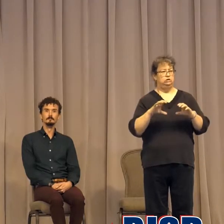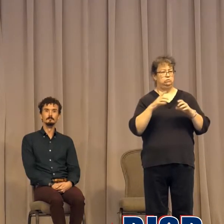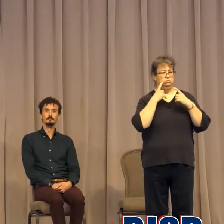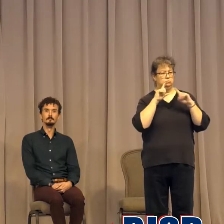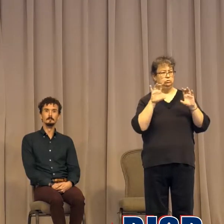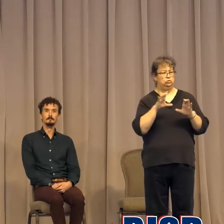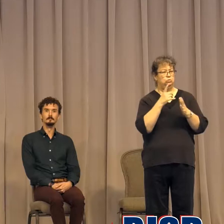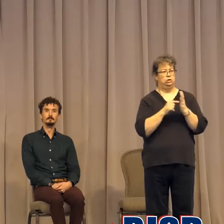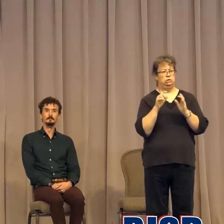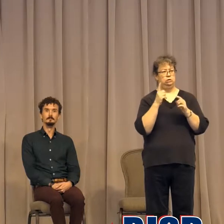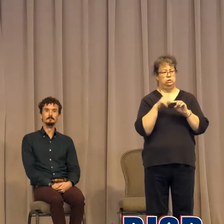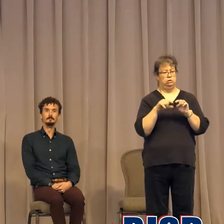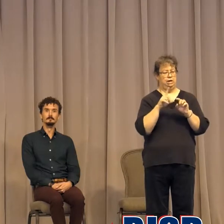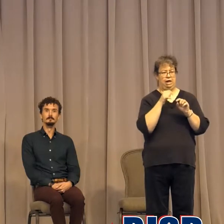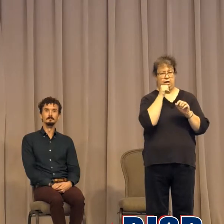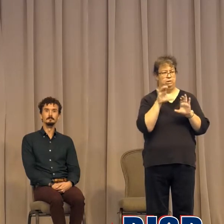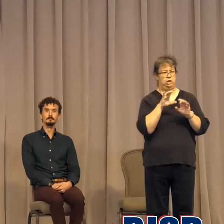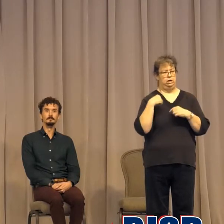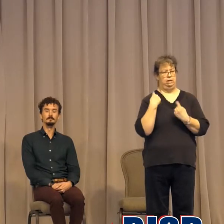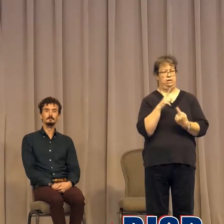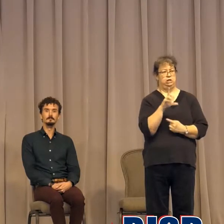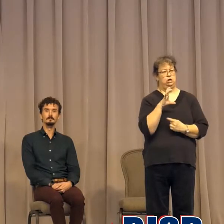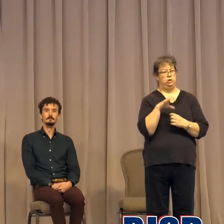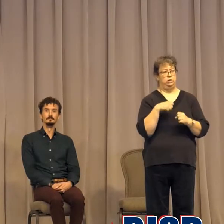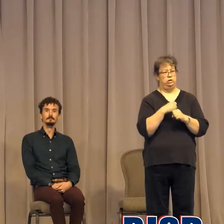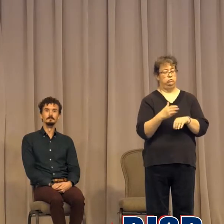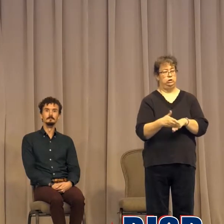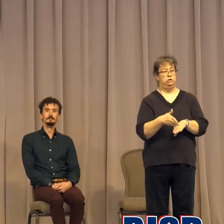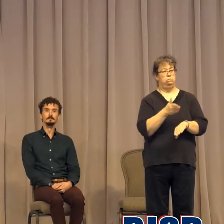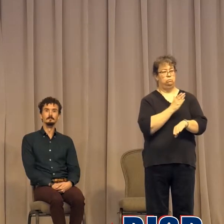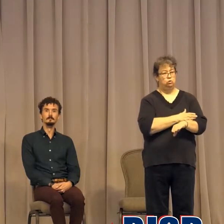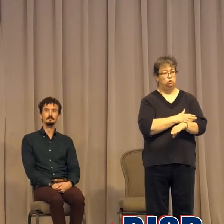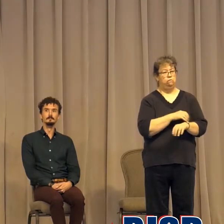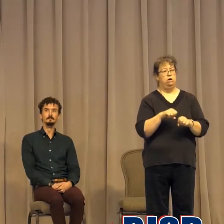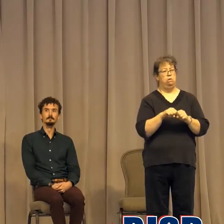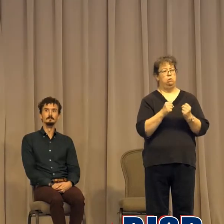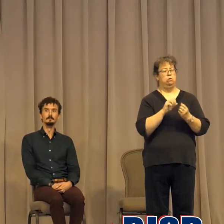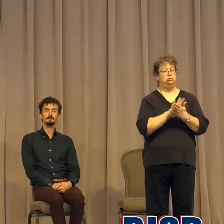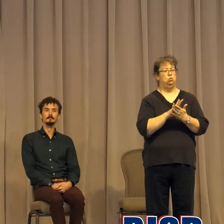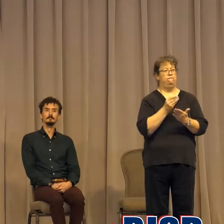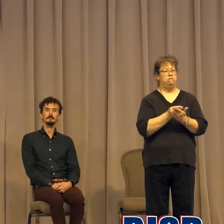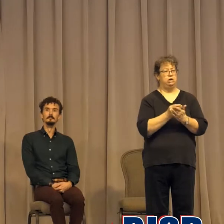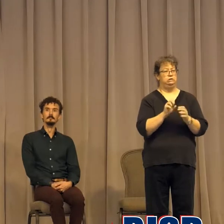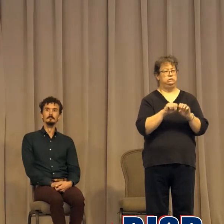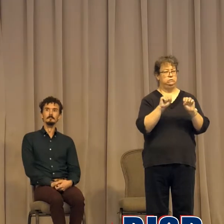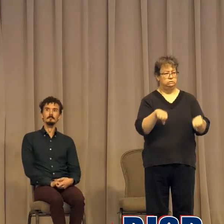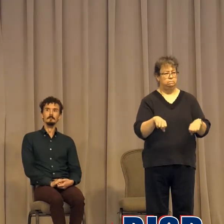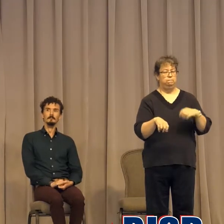been done in the last 100 years, improve a broken school finance